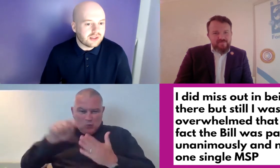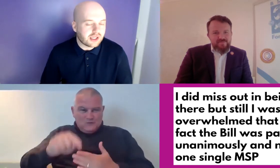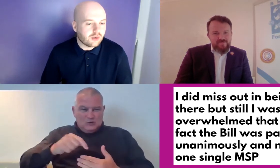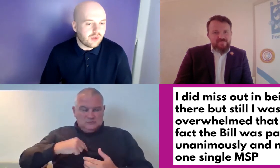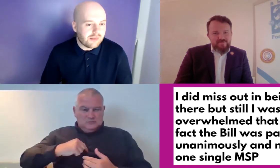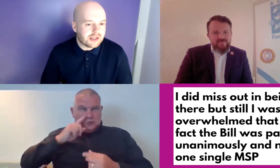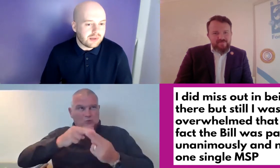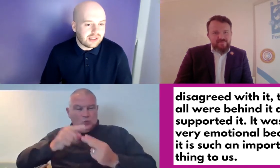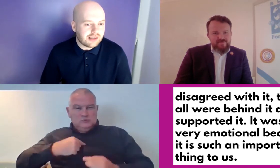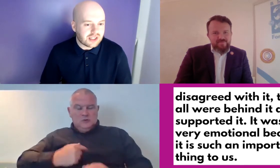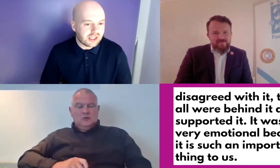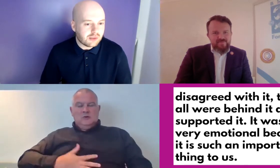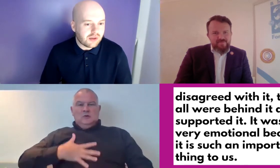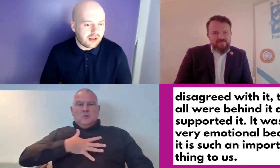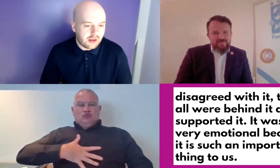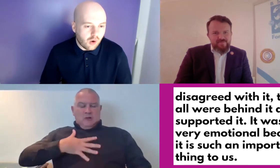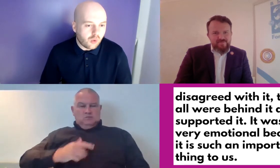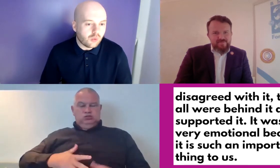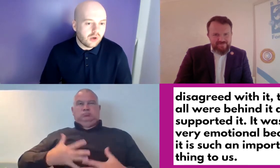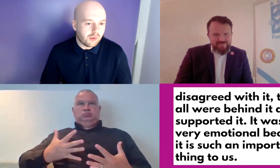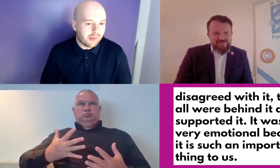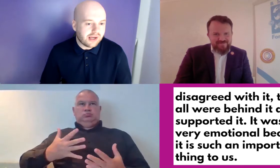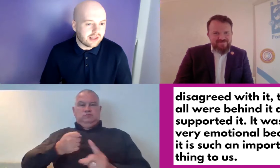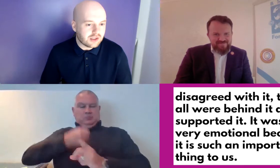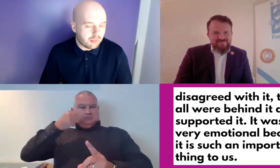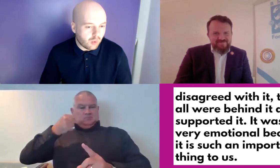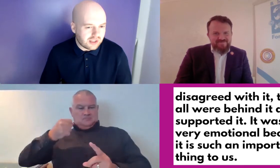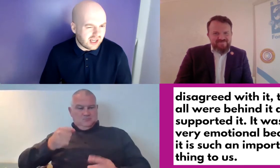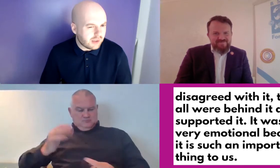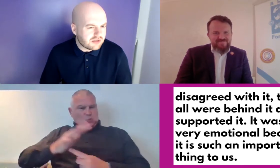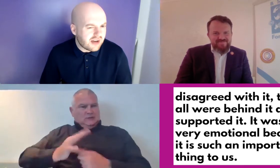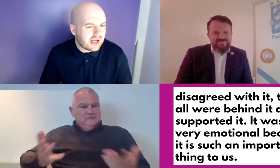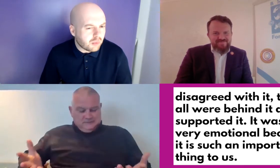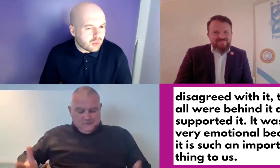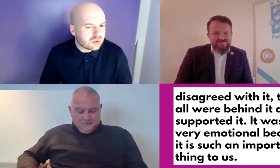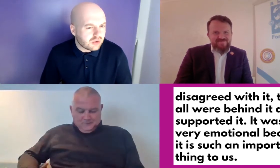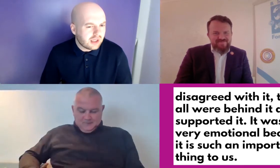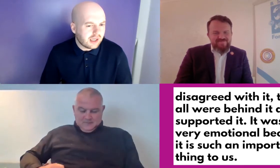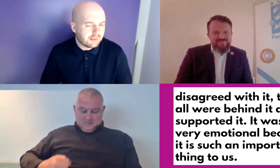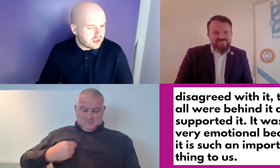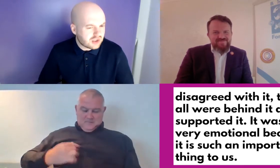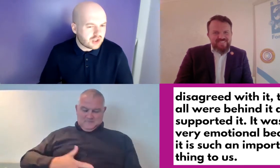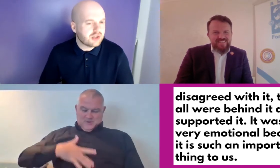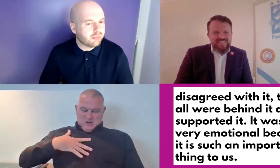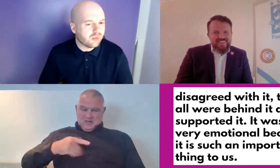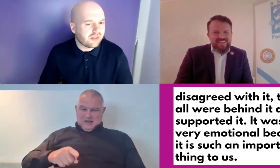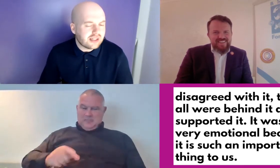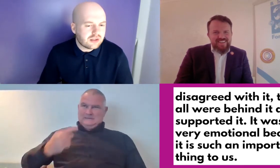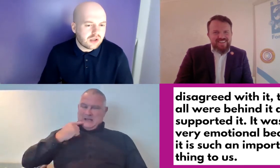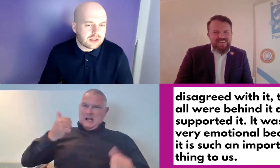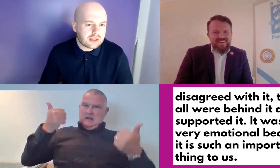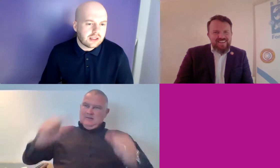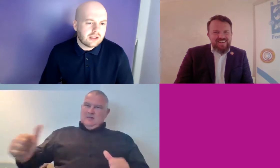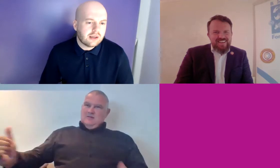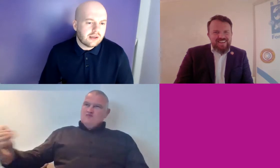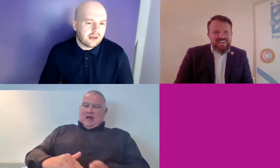one single MSP disagreed with it. They all were behind it and supported it, and it was very emotional because it's such an important thing to